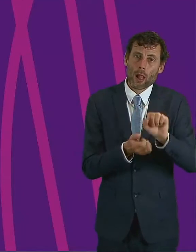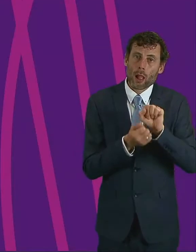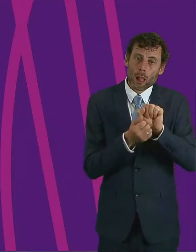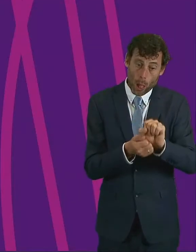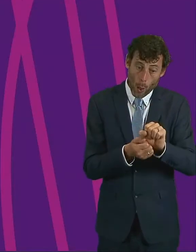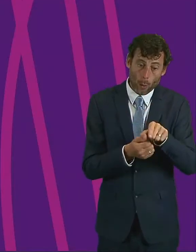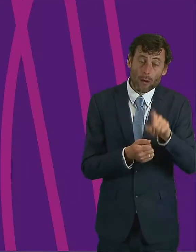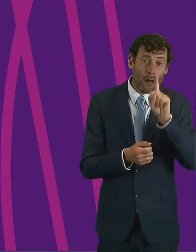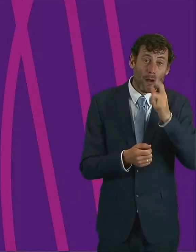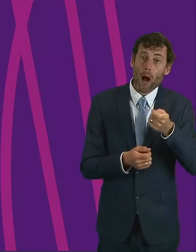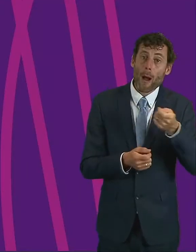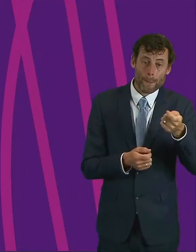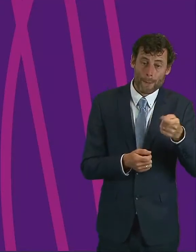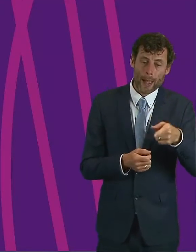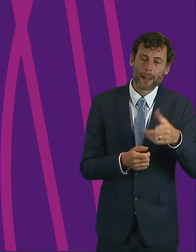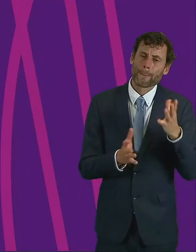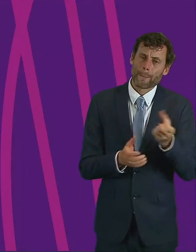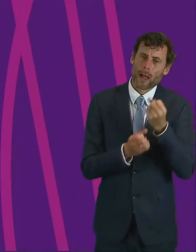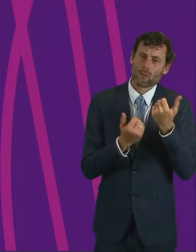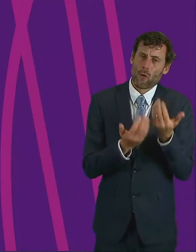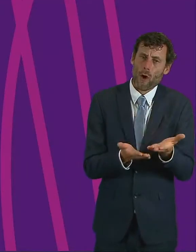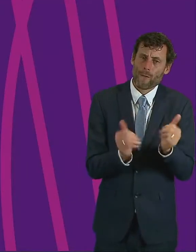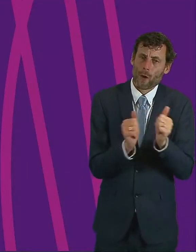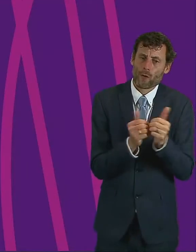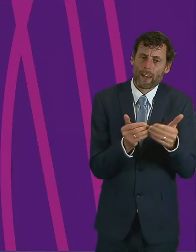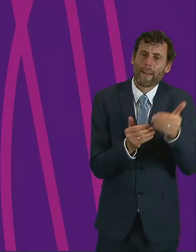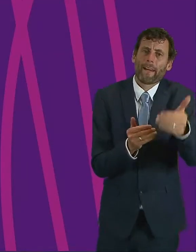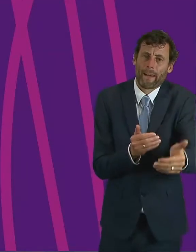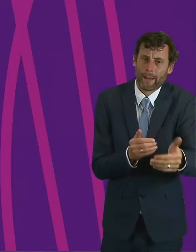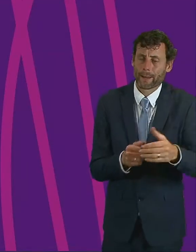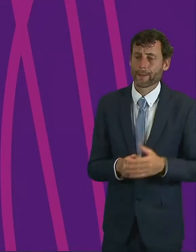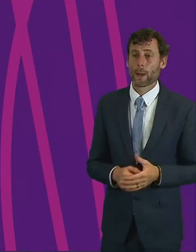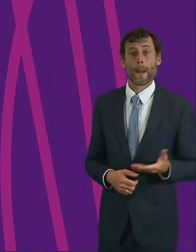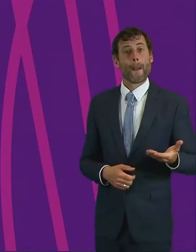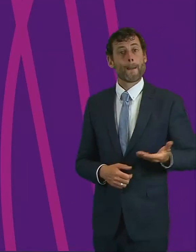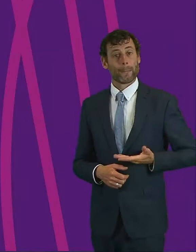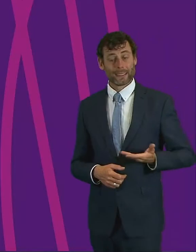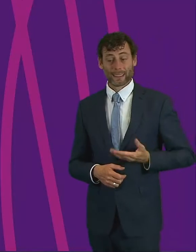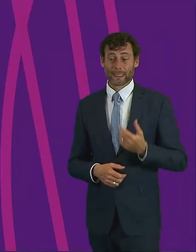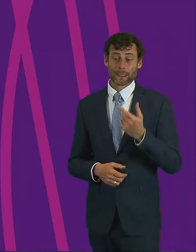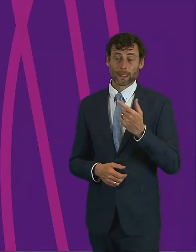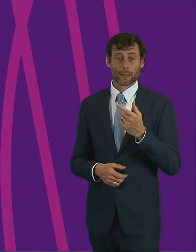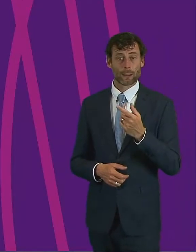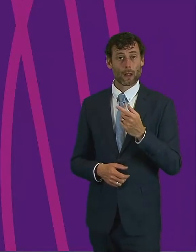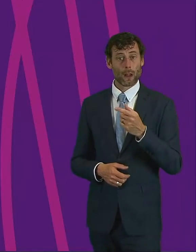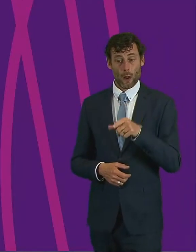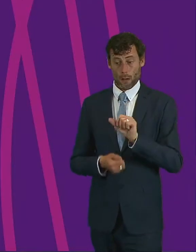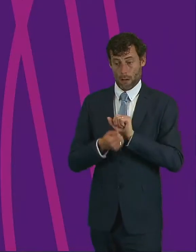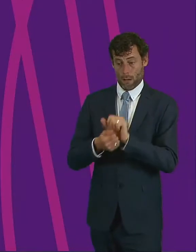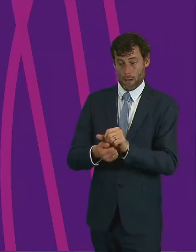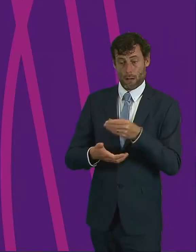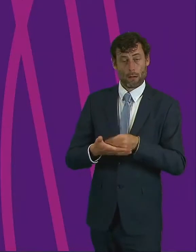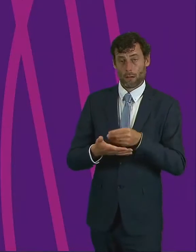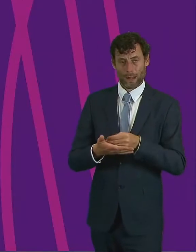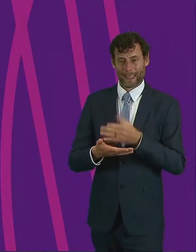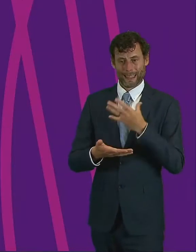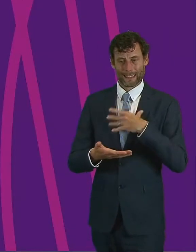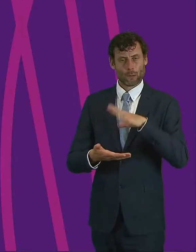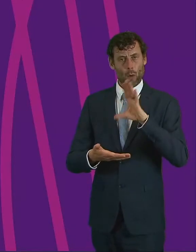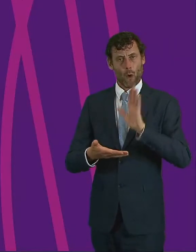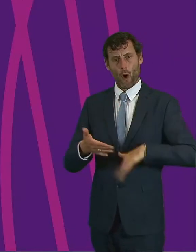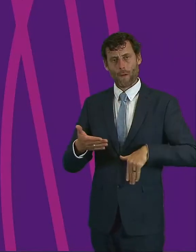experiencing financial hardship. For businesses, it could mean scrapping interest charges or converting loans to equity managed by